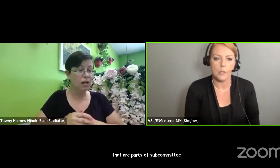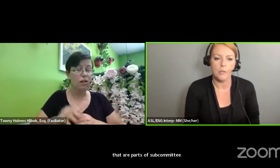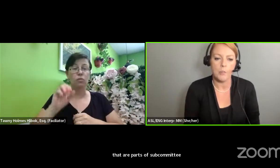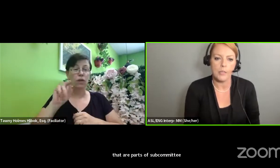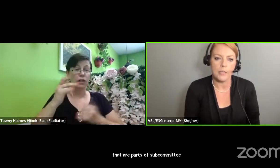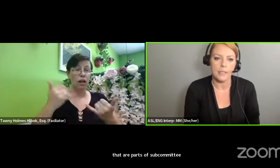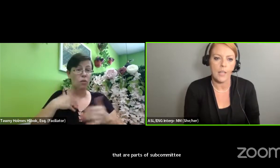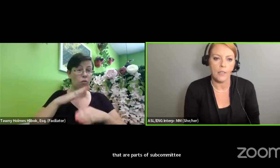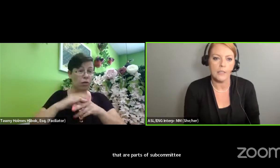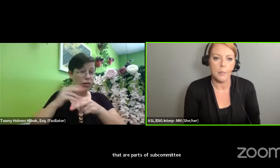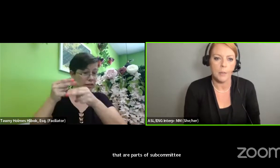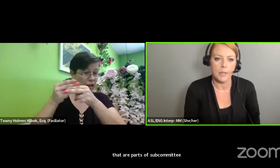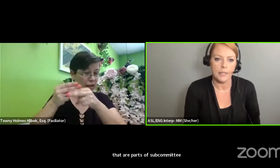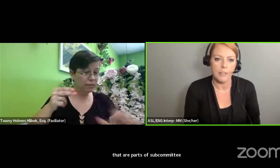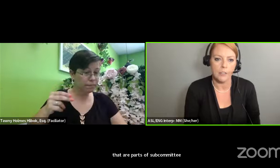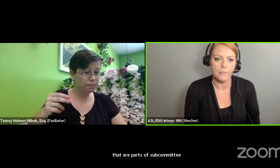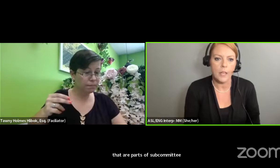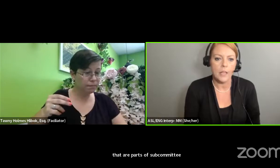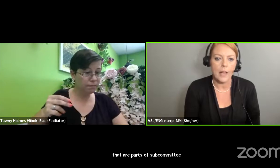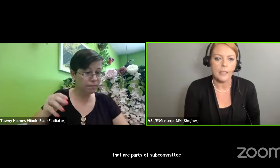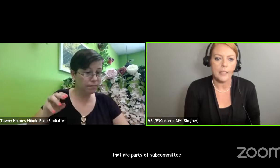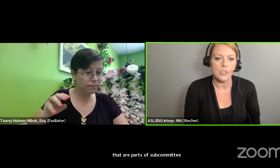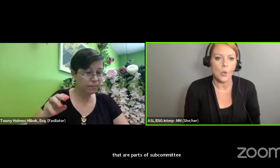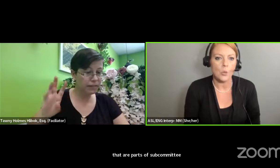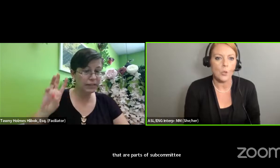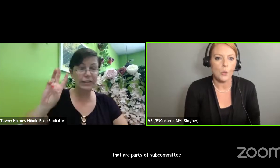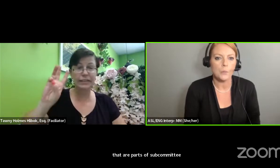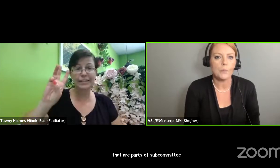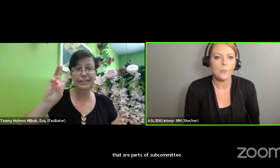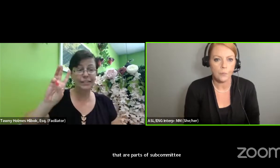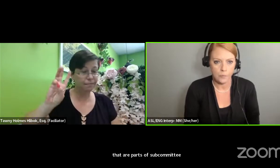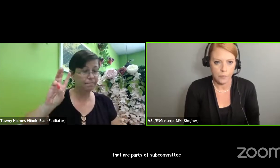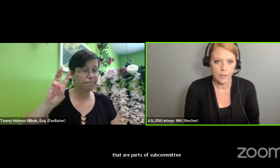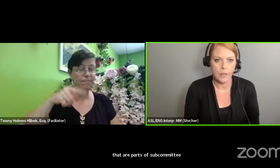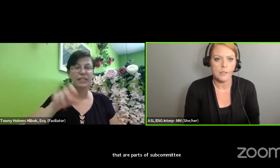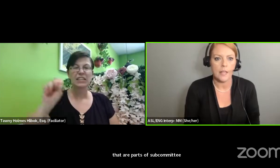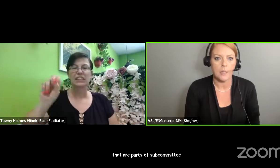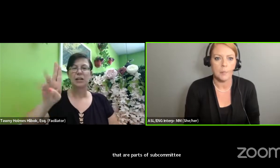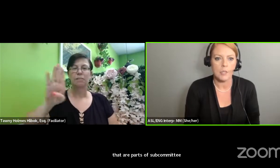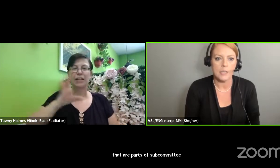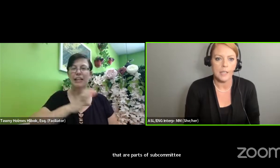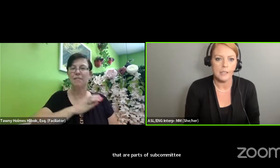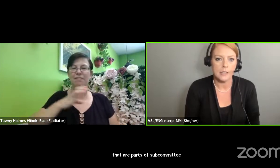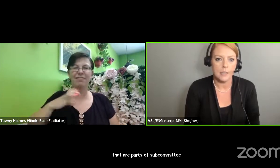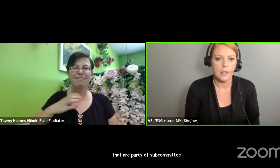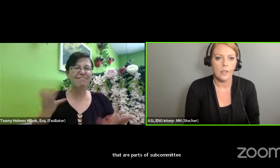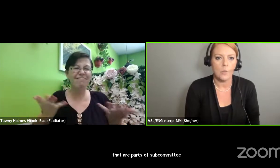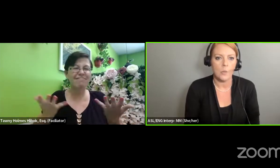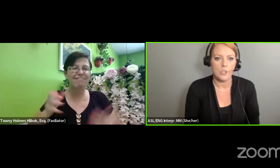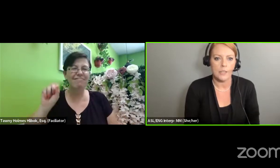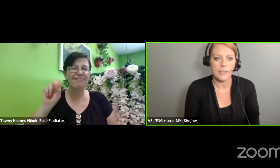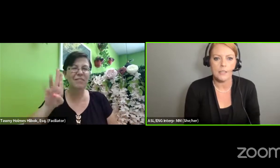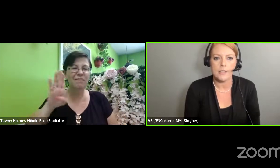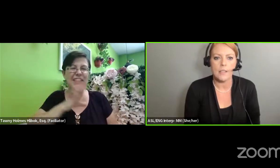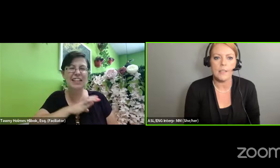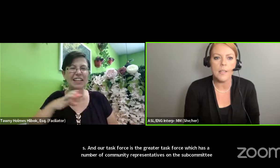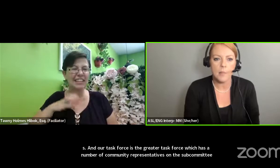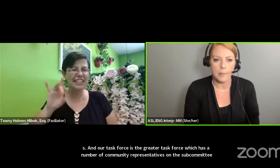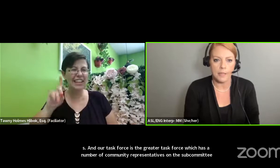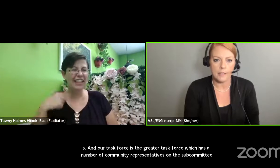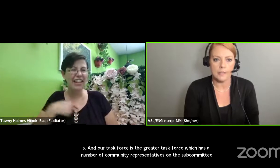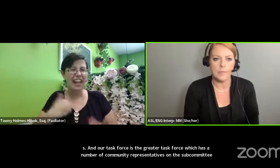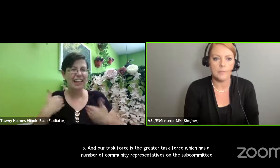of community representatives on the subcommittee level. I'd like to show you slide number 6, which lists